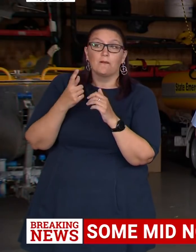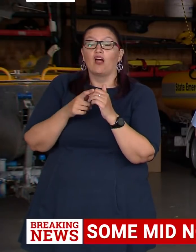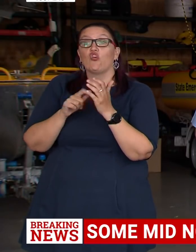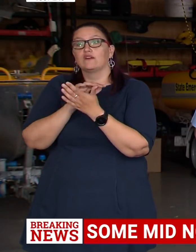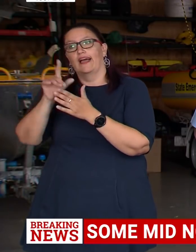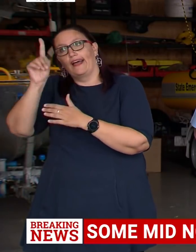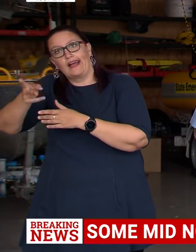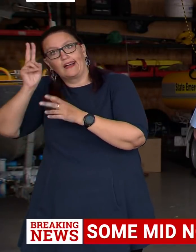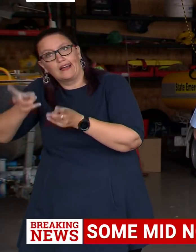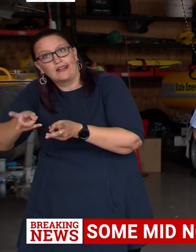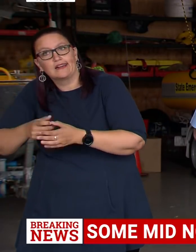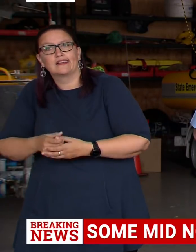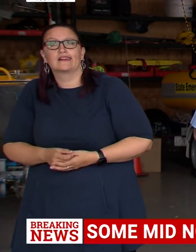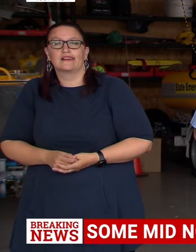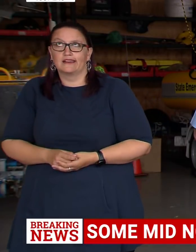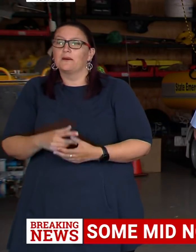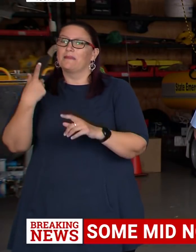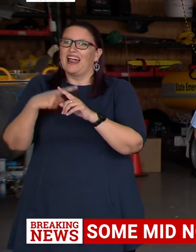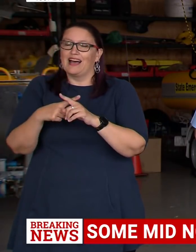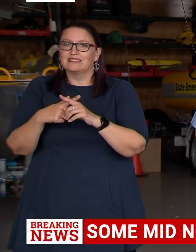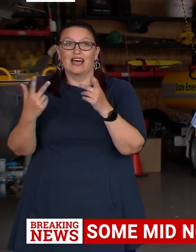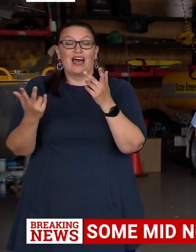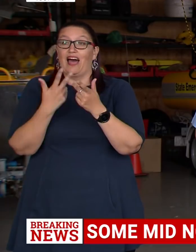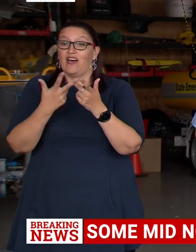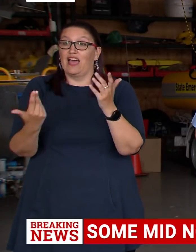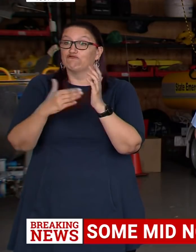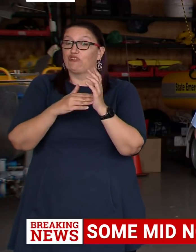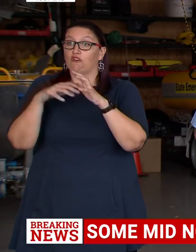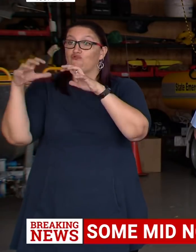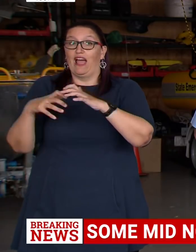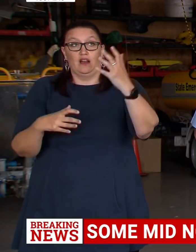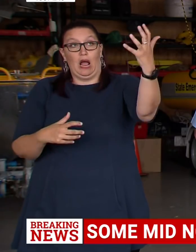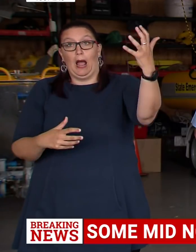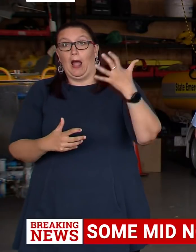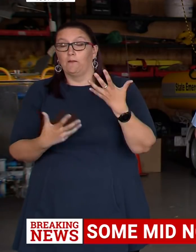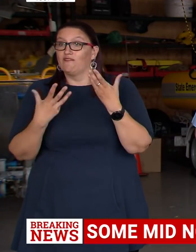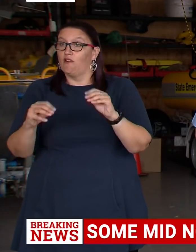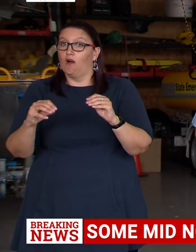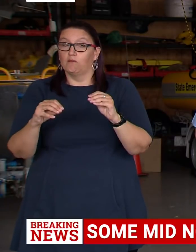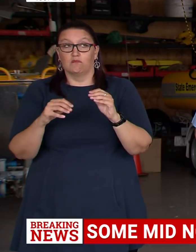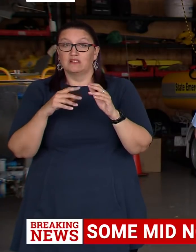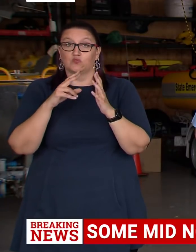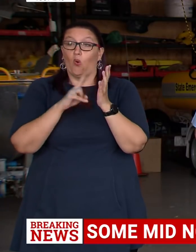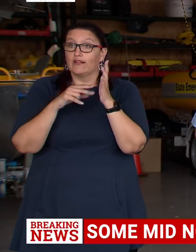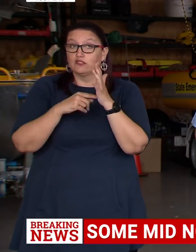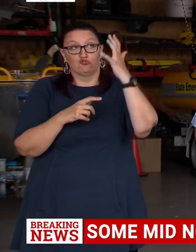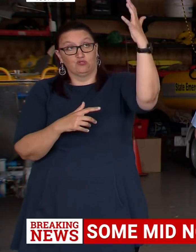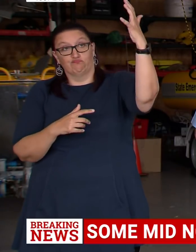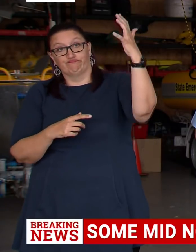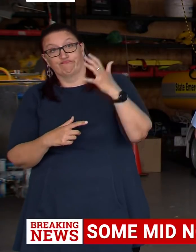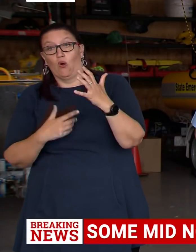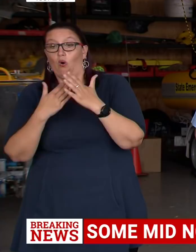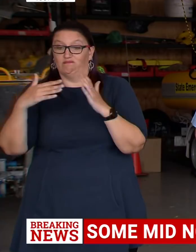of course, that extra front that's coming through northern New South Wales, which will hit inland New South Wales, is also a concern. So we